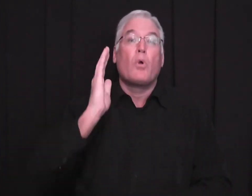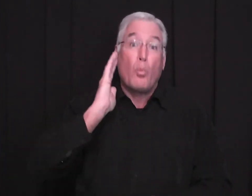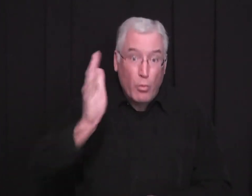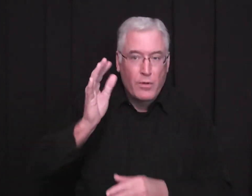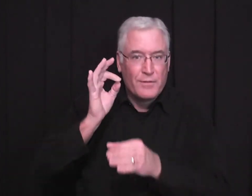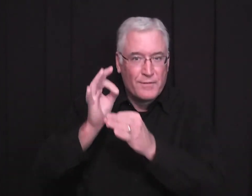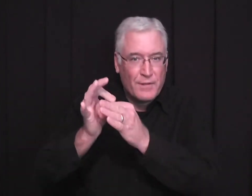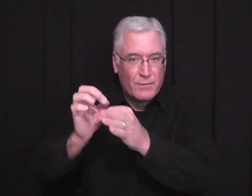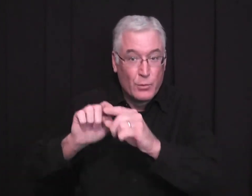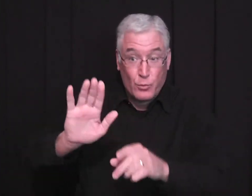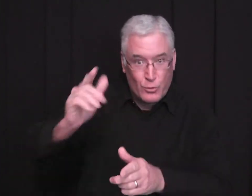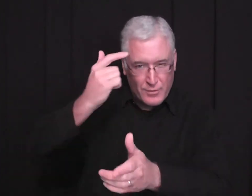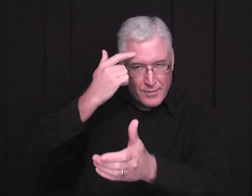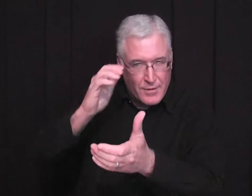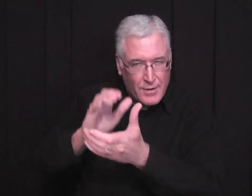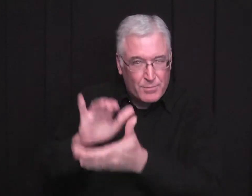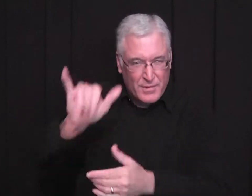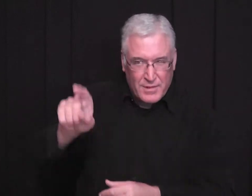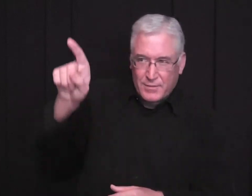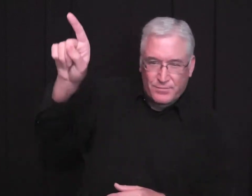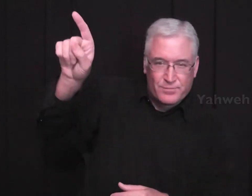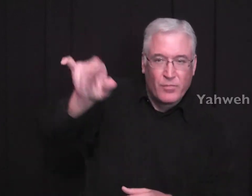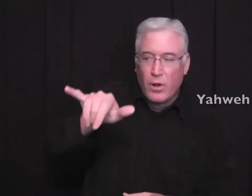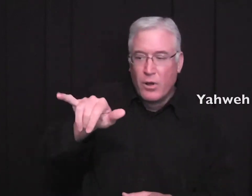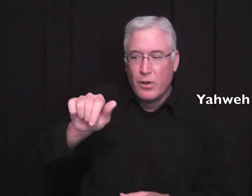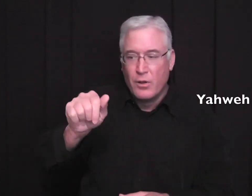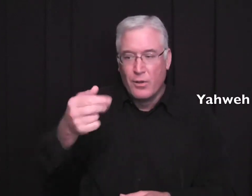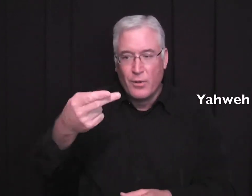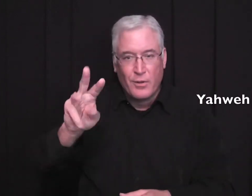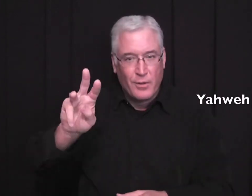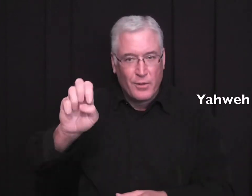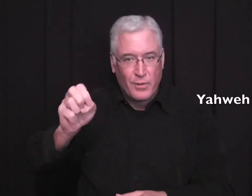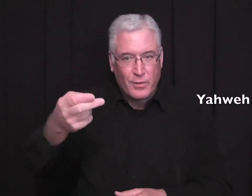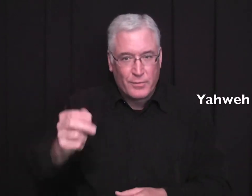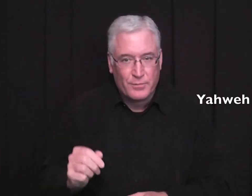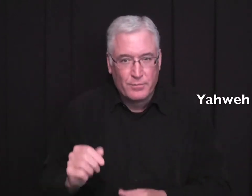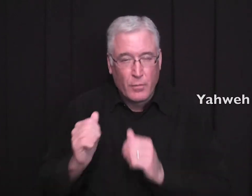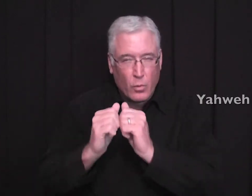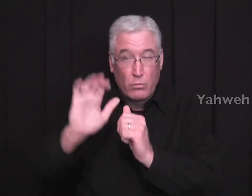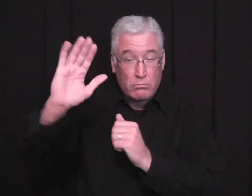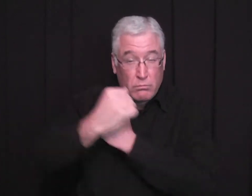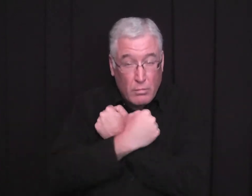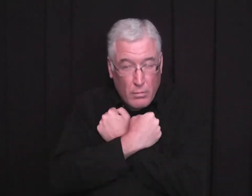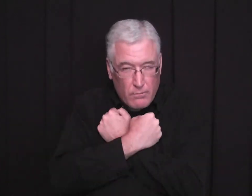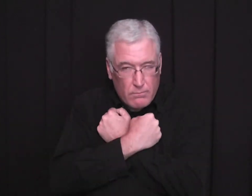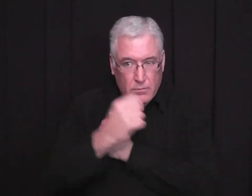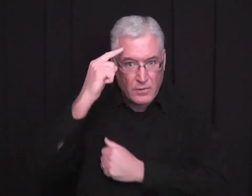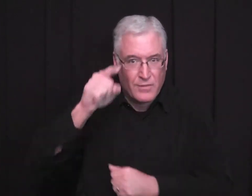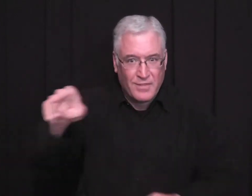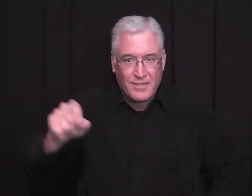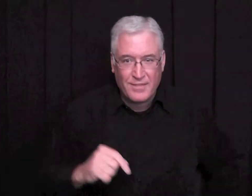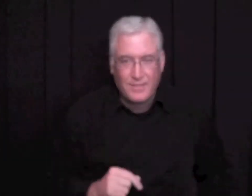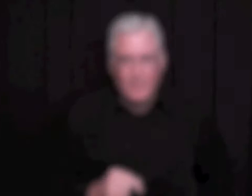in the future, the Israelites would be faithful to their husband Yahweh, and he would love